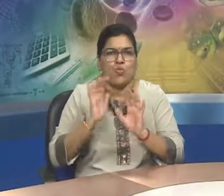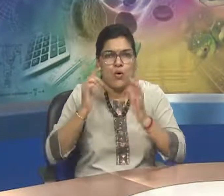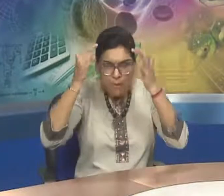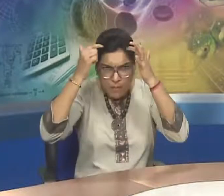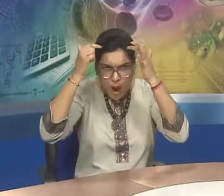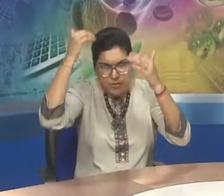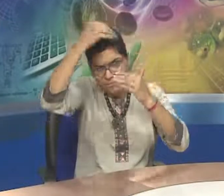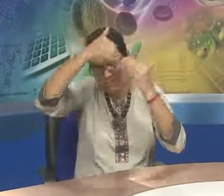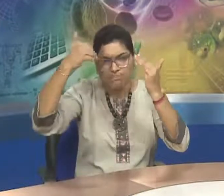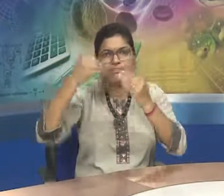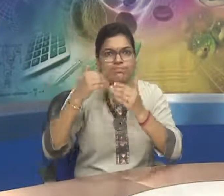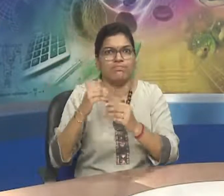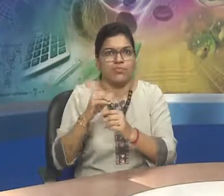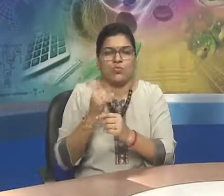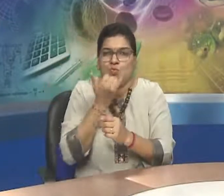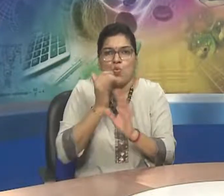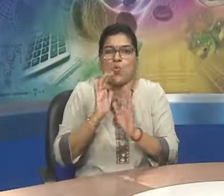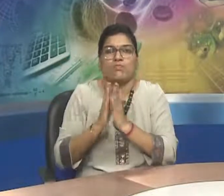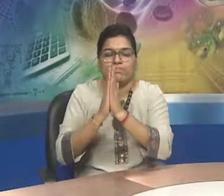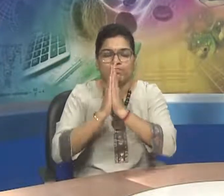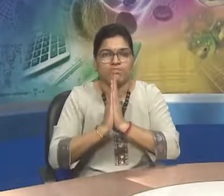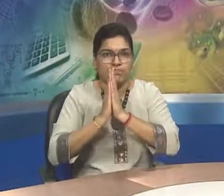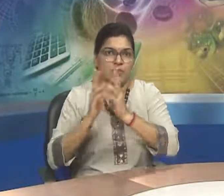So it is up to the government